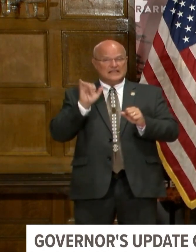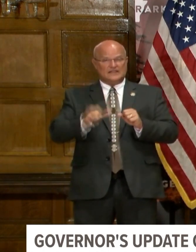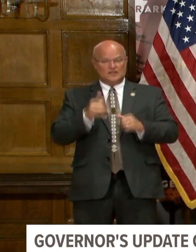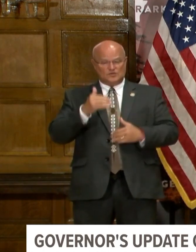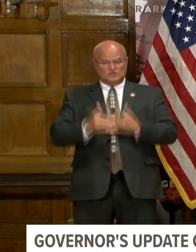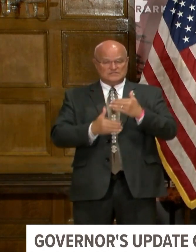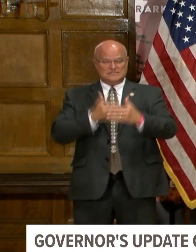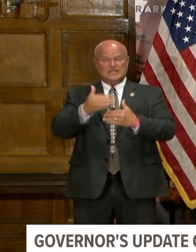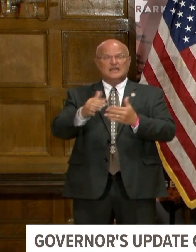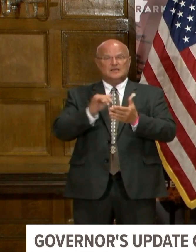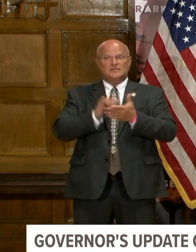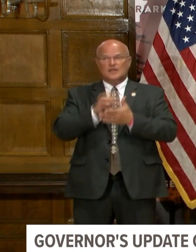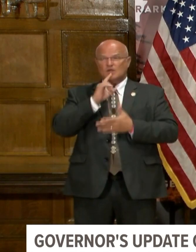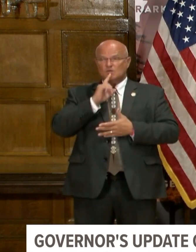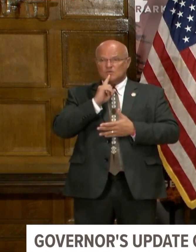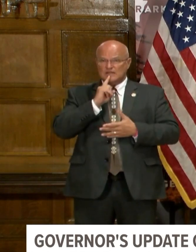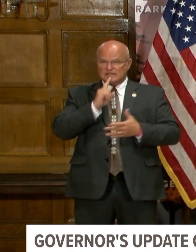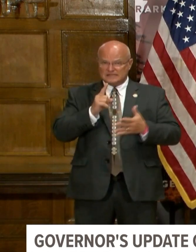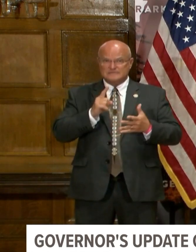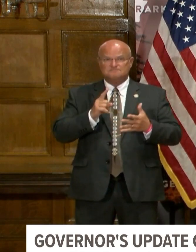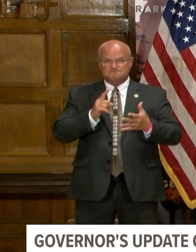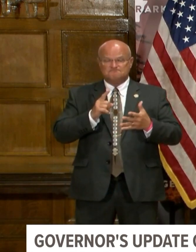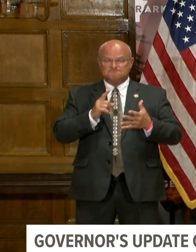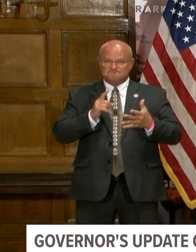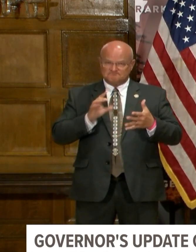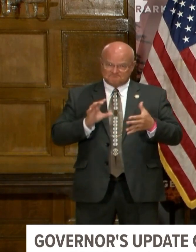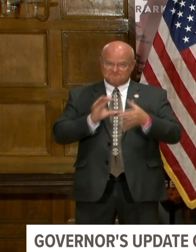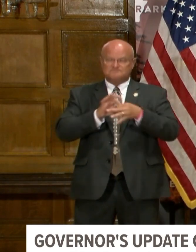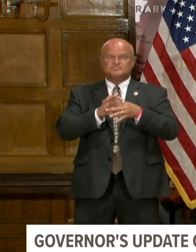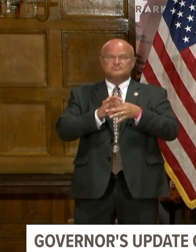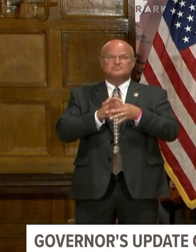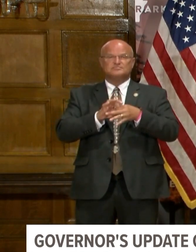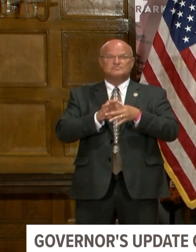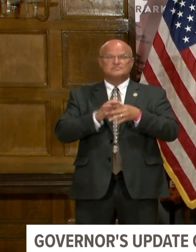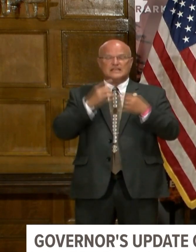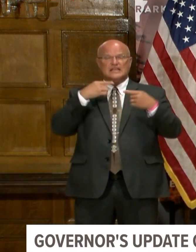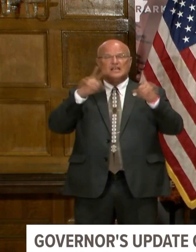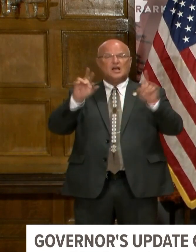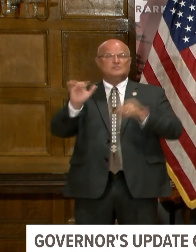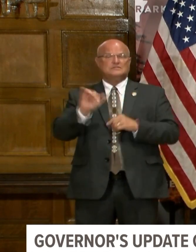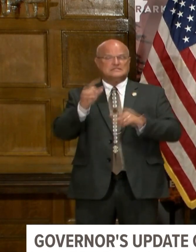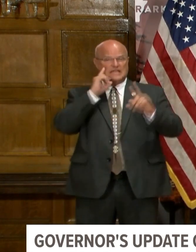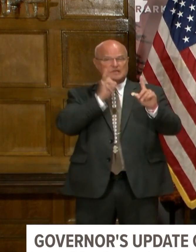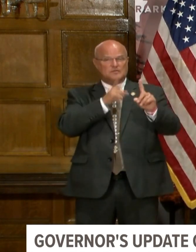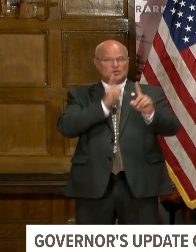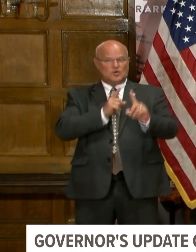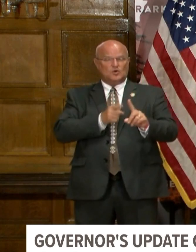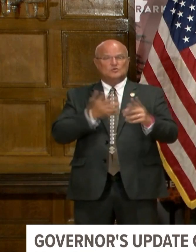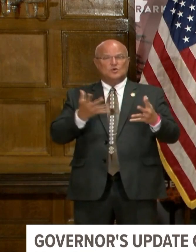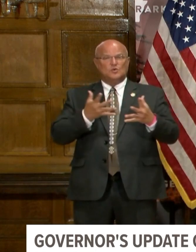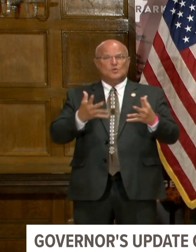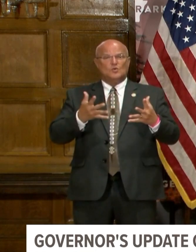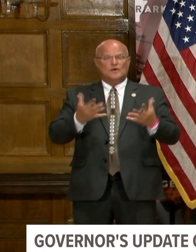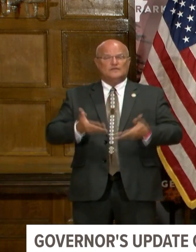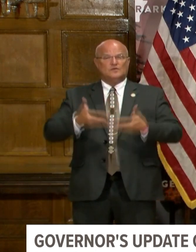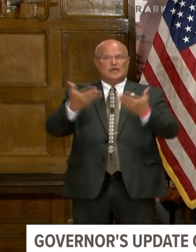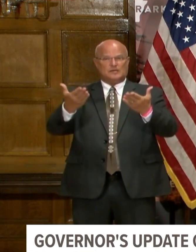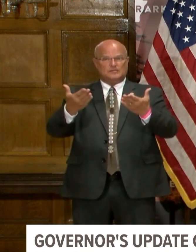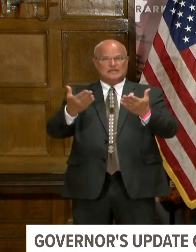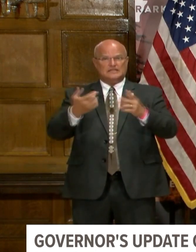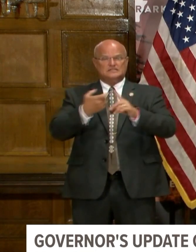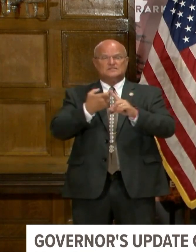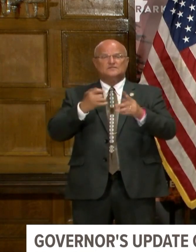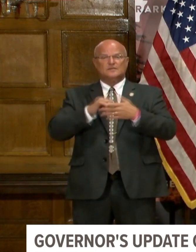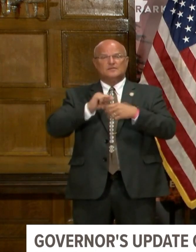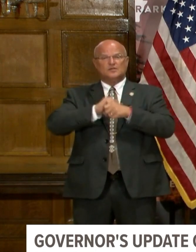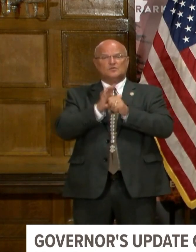steps that really complement and accomplish the same goal as to what the recommendations of